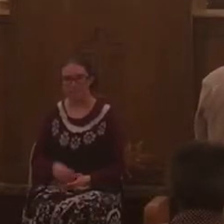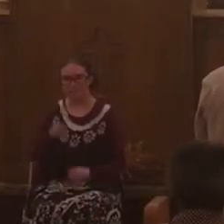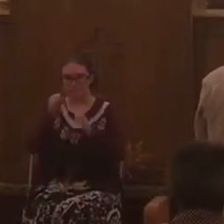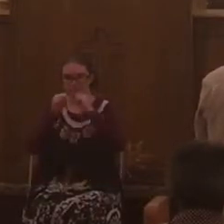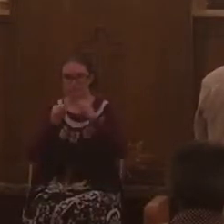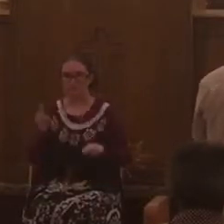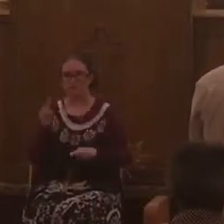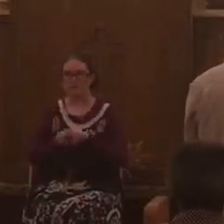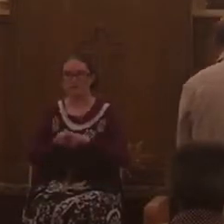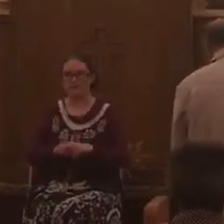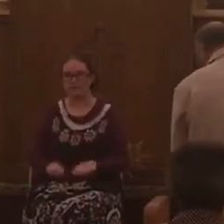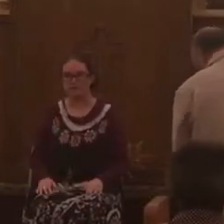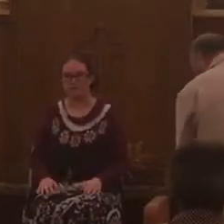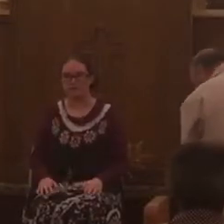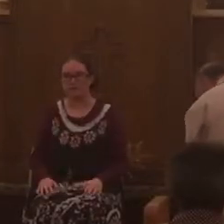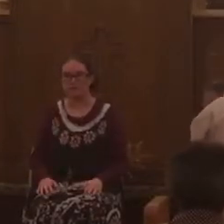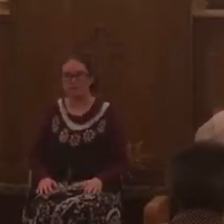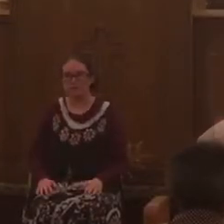can be seated.